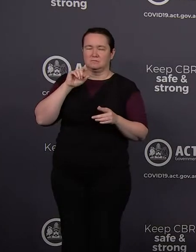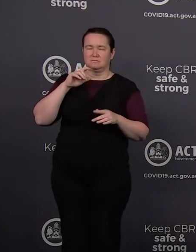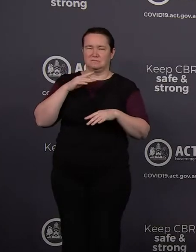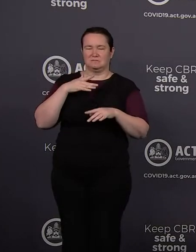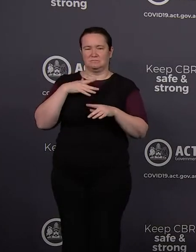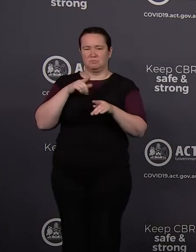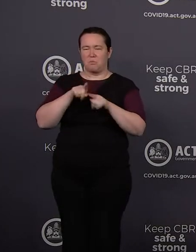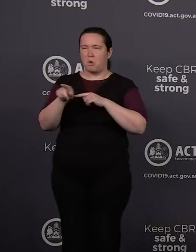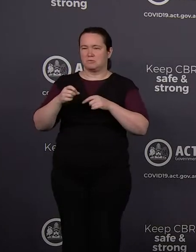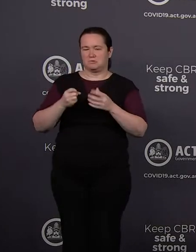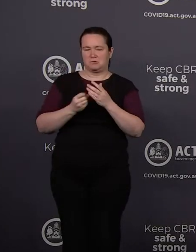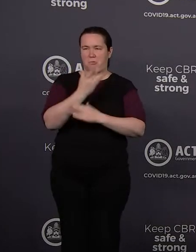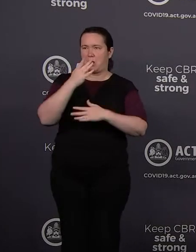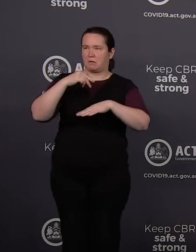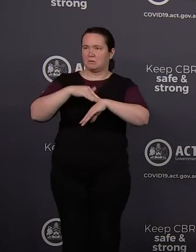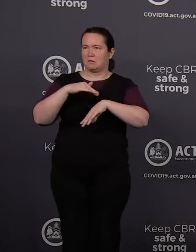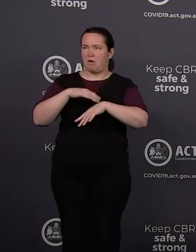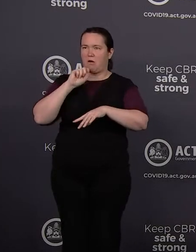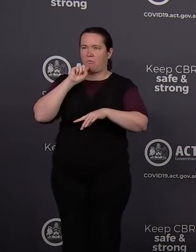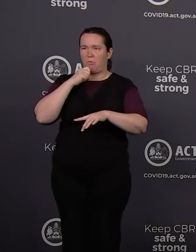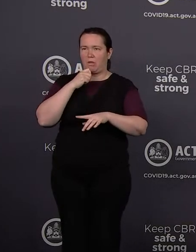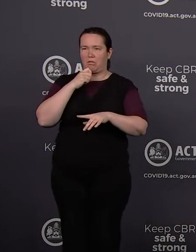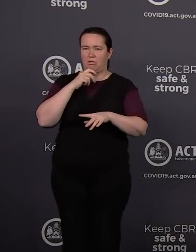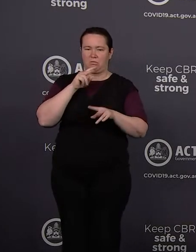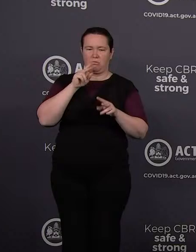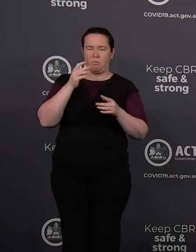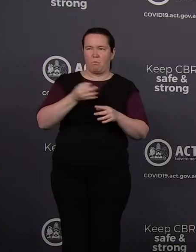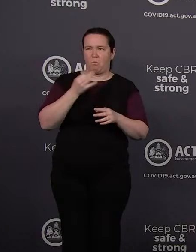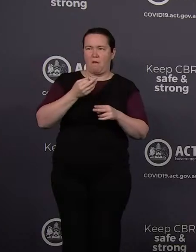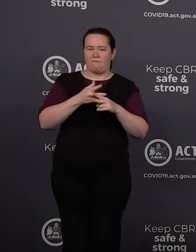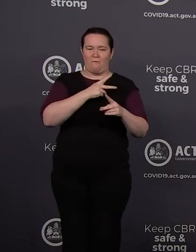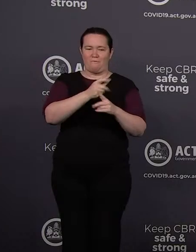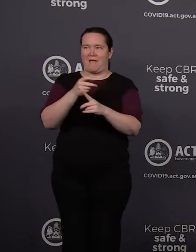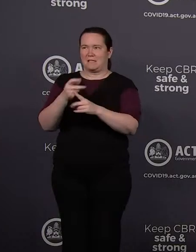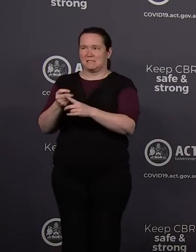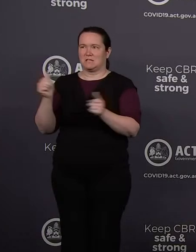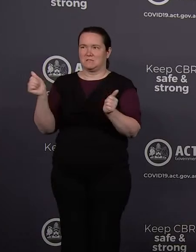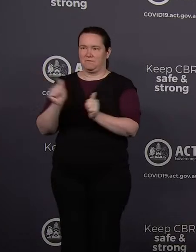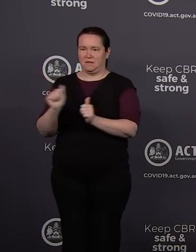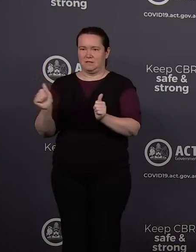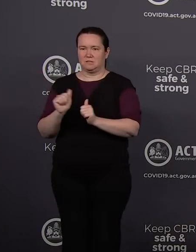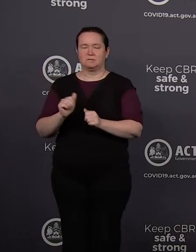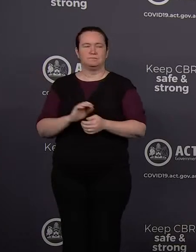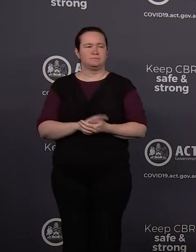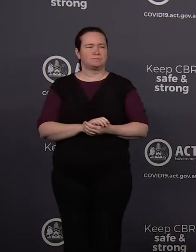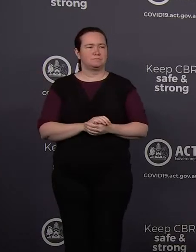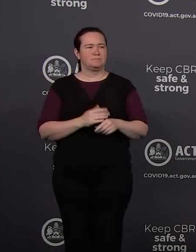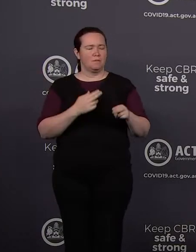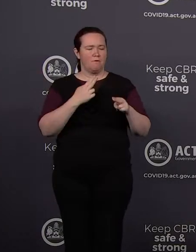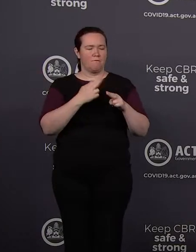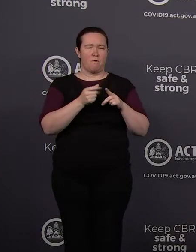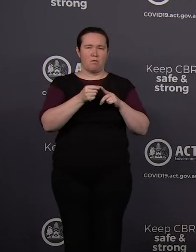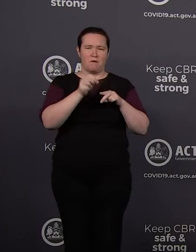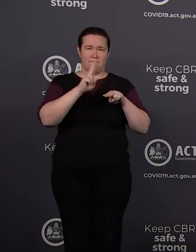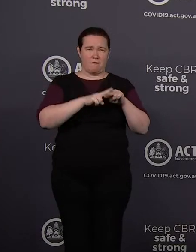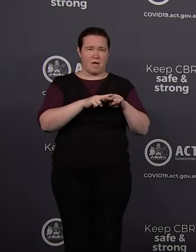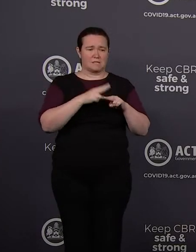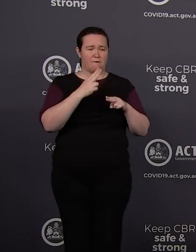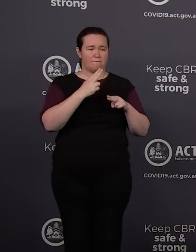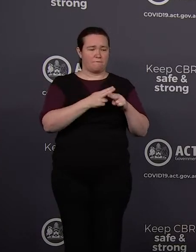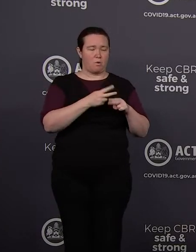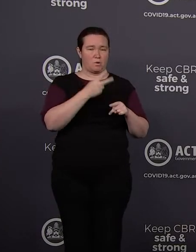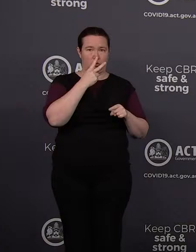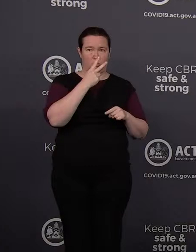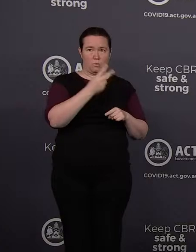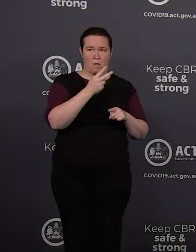spring. Chief Minister, Atagi this morning approved Pfizer for children aged between 12 and 15. Are you able to provide an update?